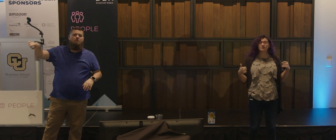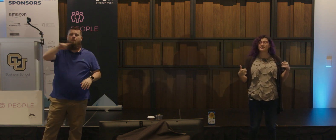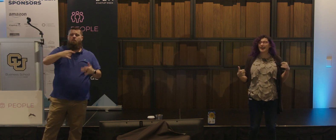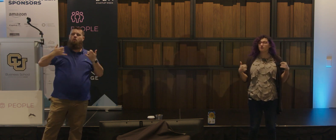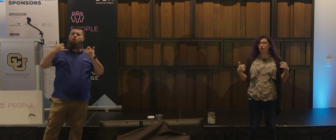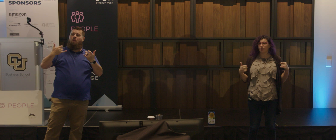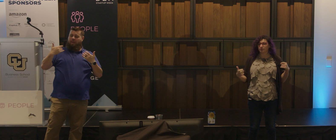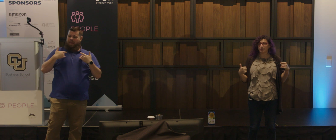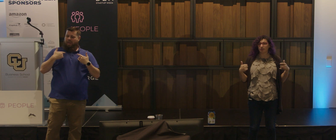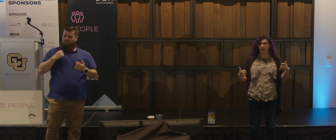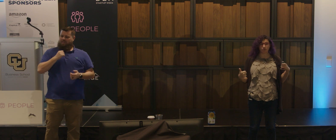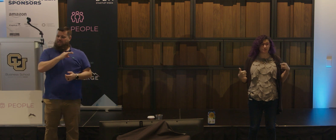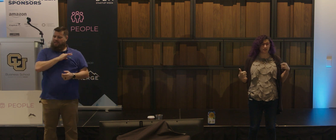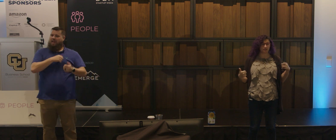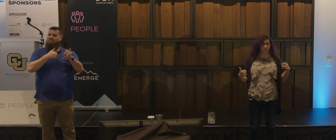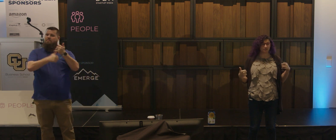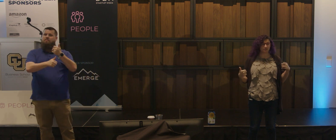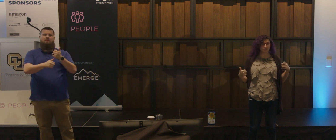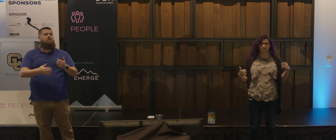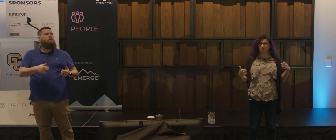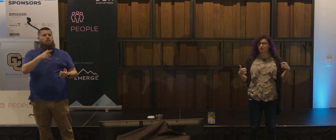currently have staff on their team that they oversee?